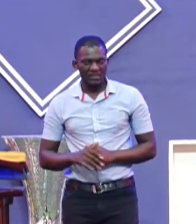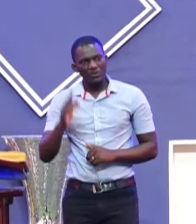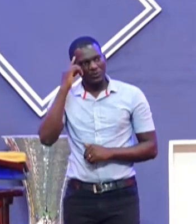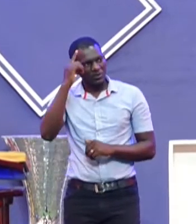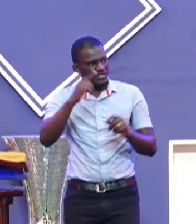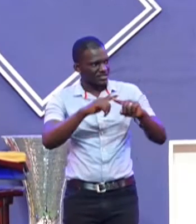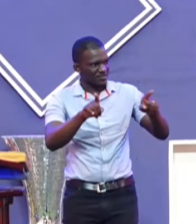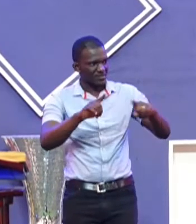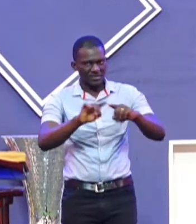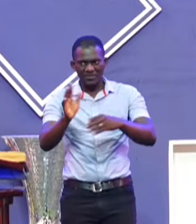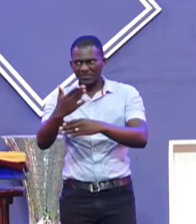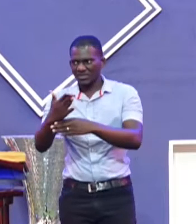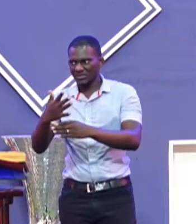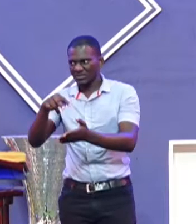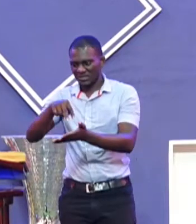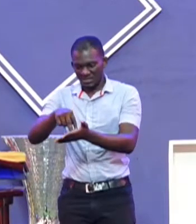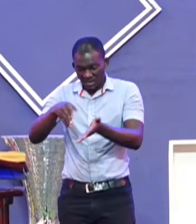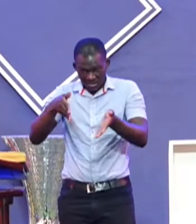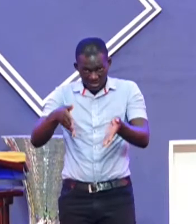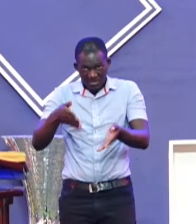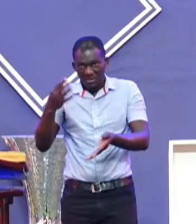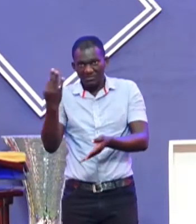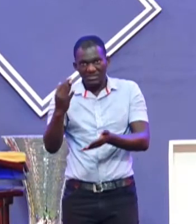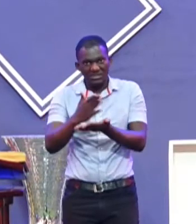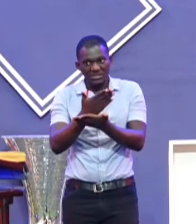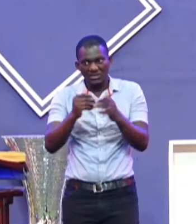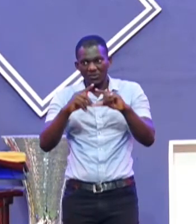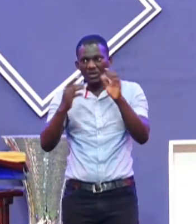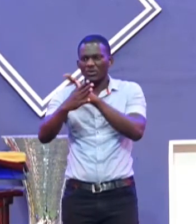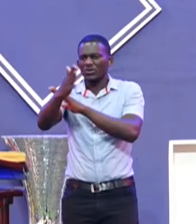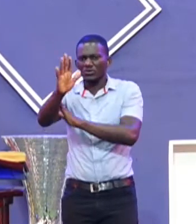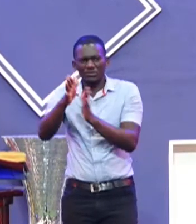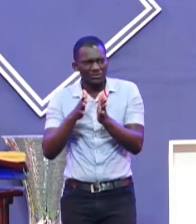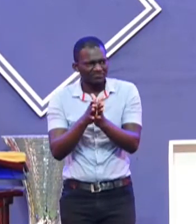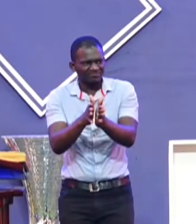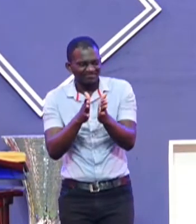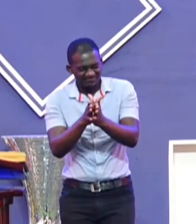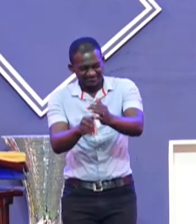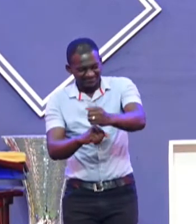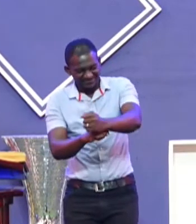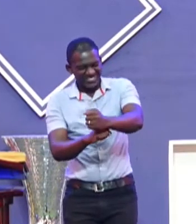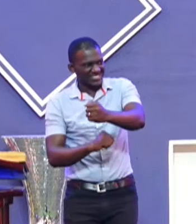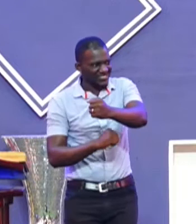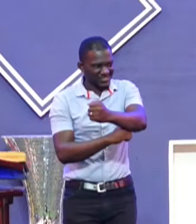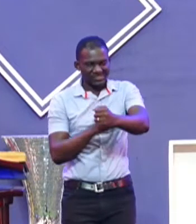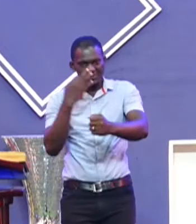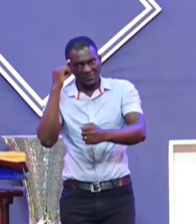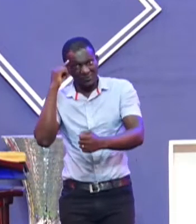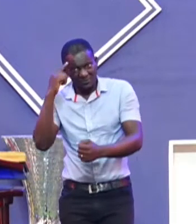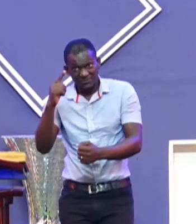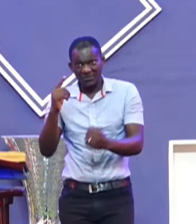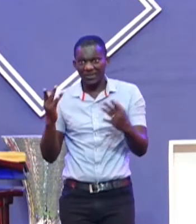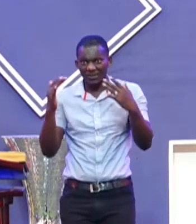Kulabaweereza abayimiridde. And on behalf of the ministers that have stood. Badde batematema omusingi ku lwa conference abamu. They have been laying